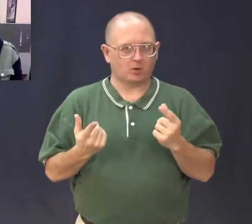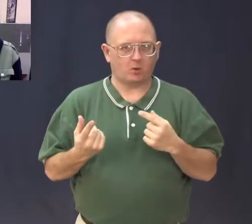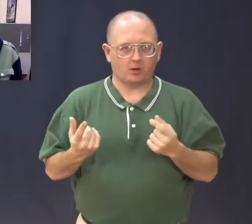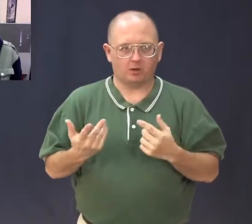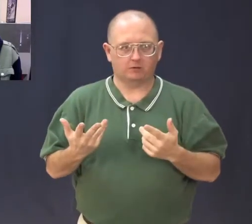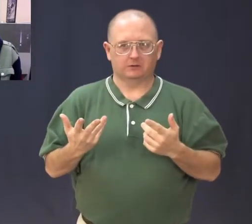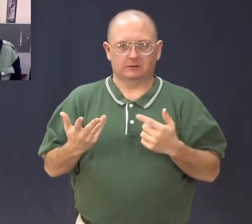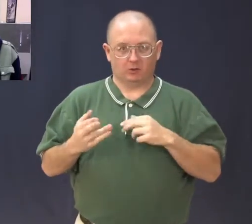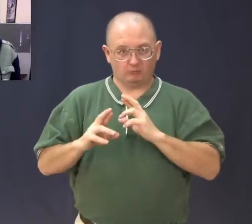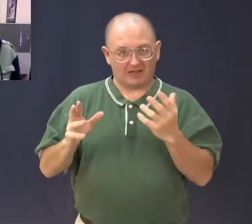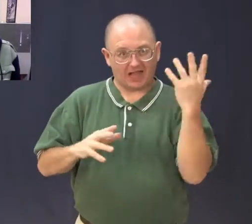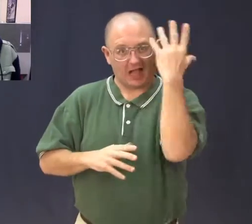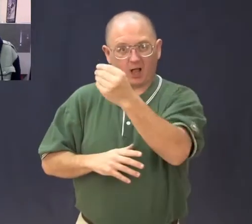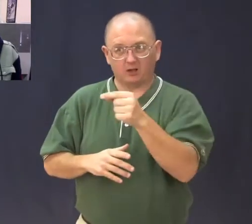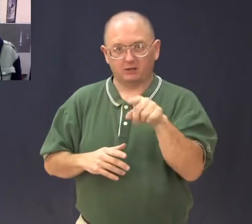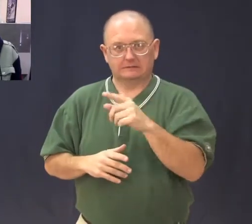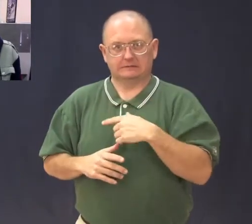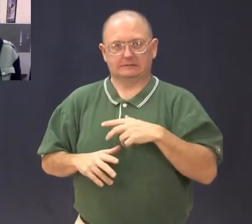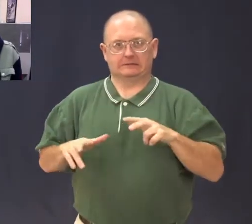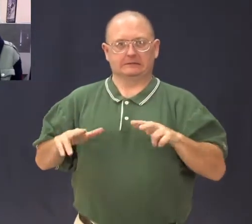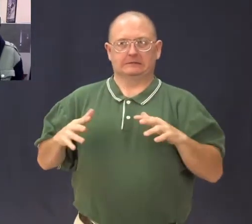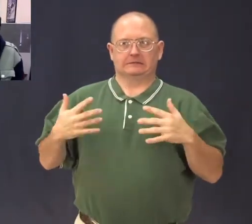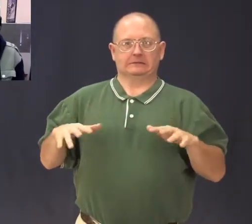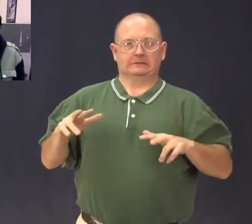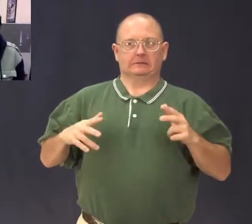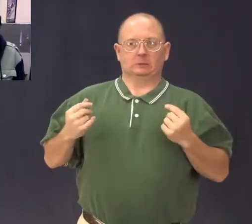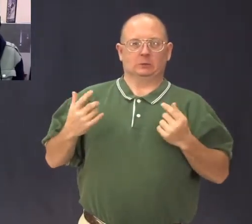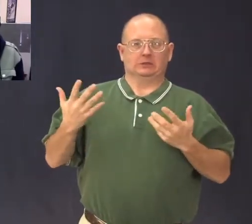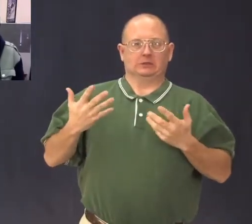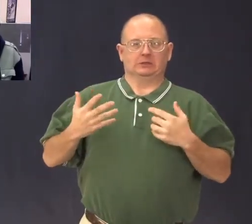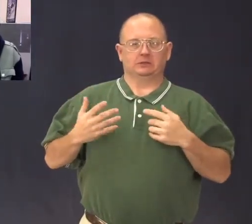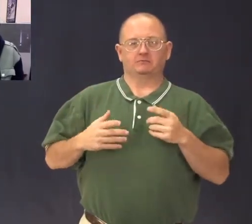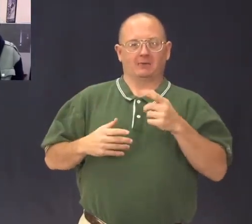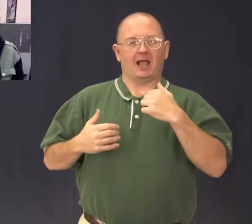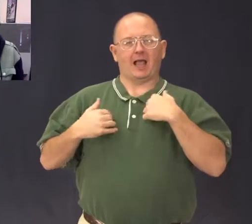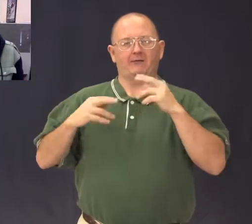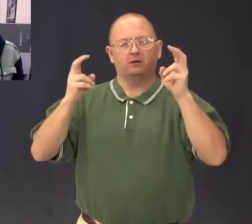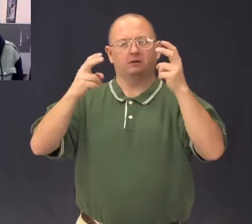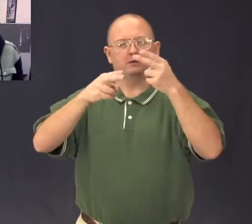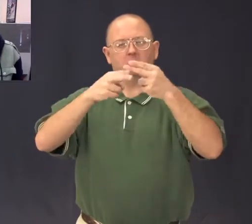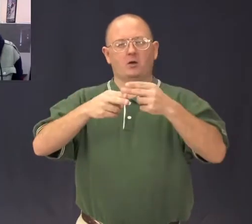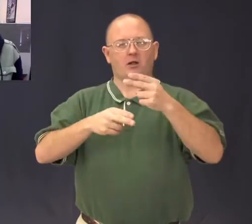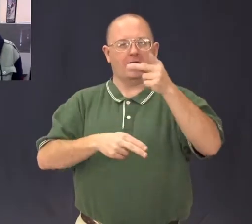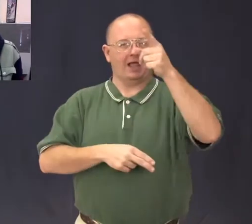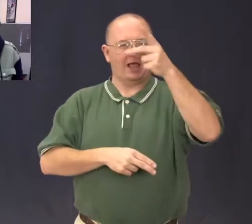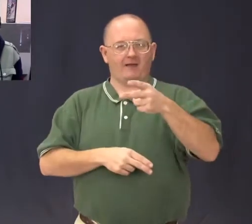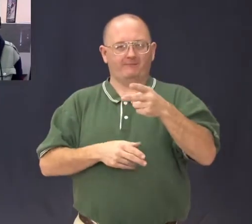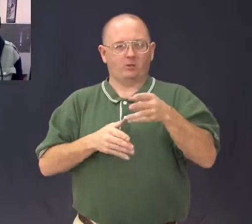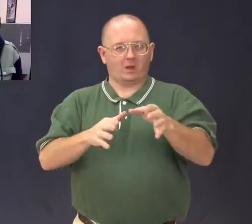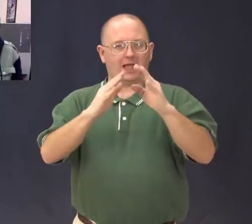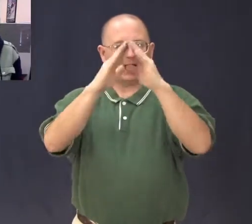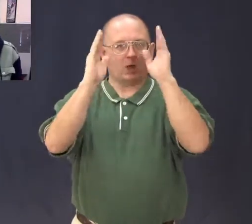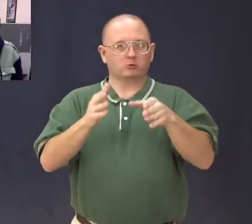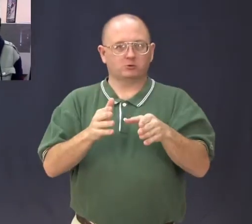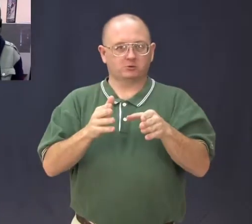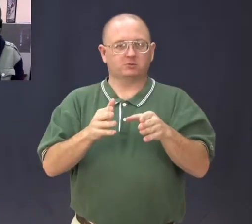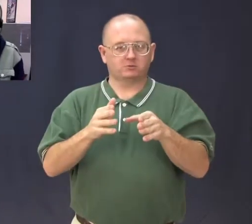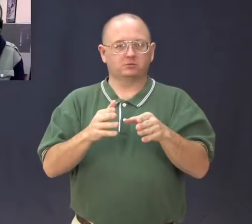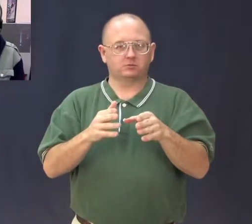So I stayed in the treatment center for about a month, and I finished my inpatient treatment. So after that, I wasn't sure what to do, and